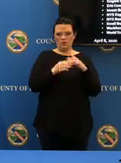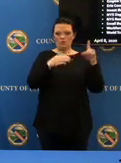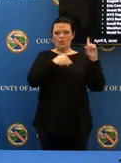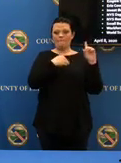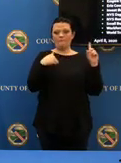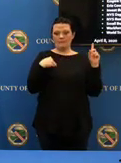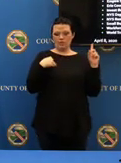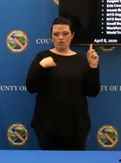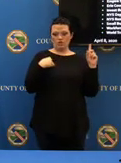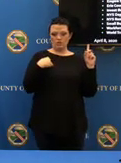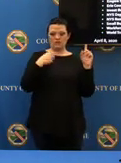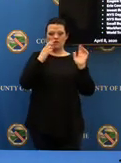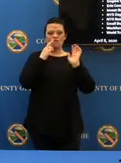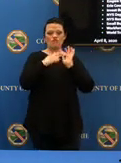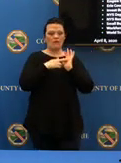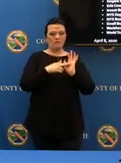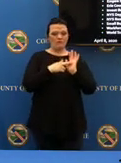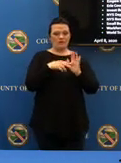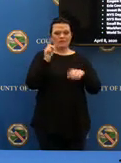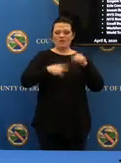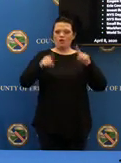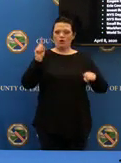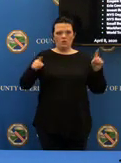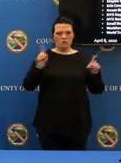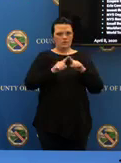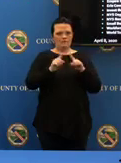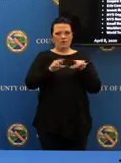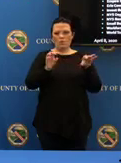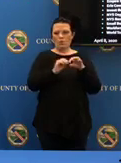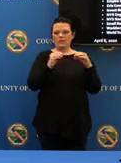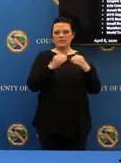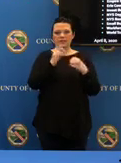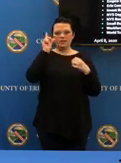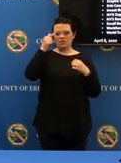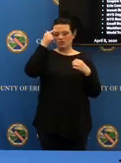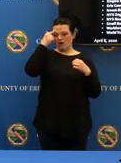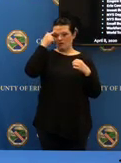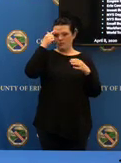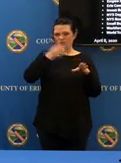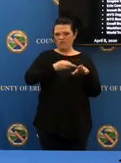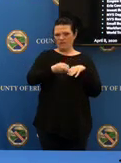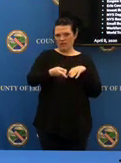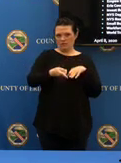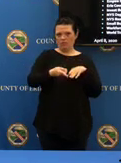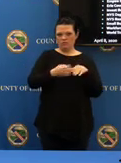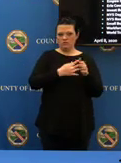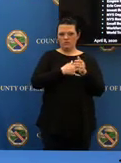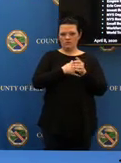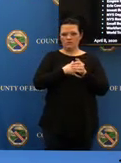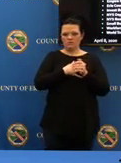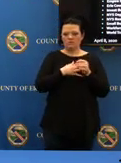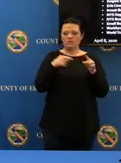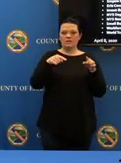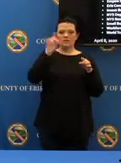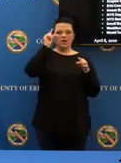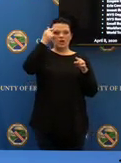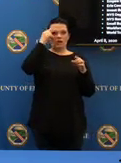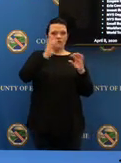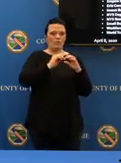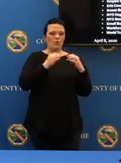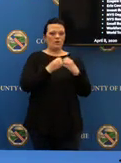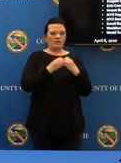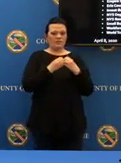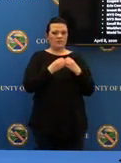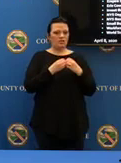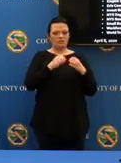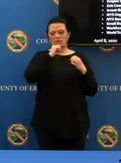members are representatives of various organizations in the governmental field, and this is the government organizations. I